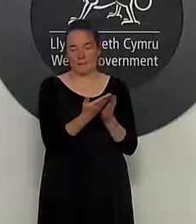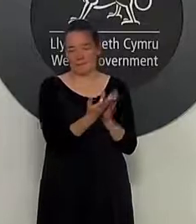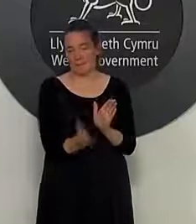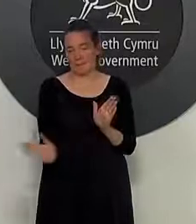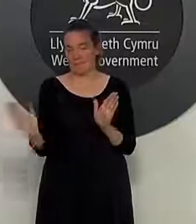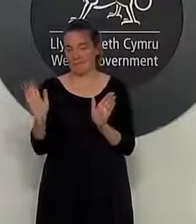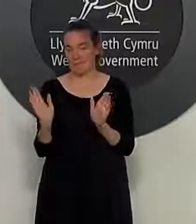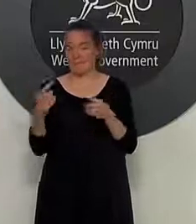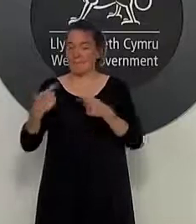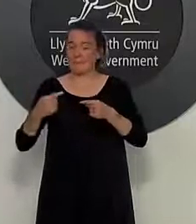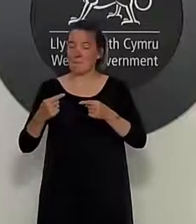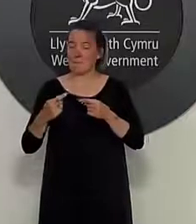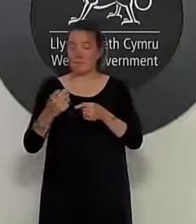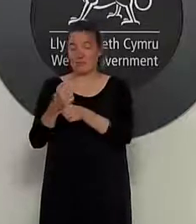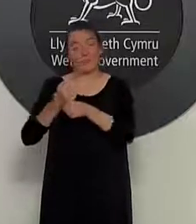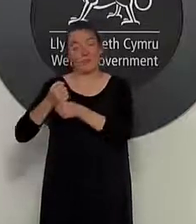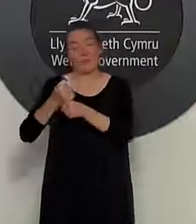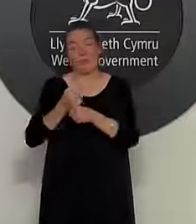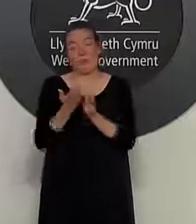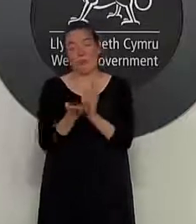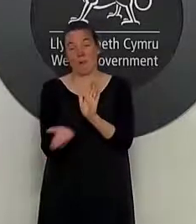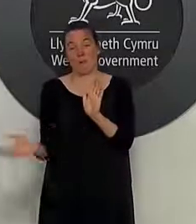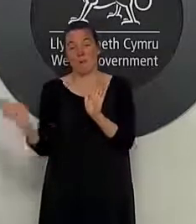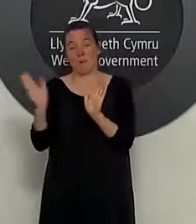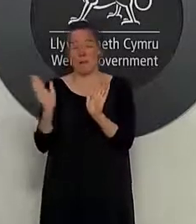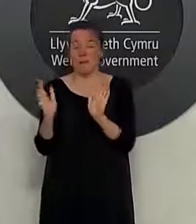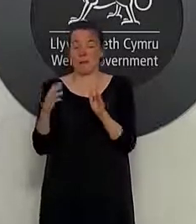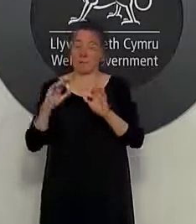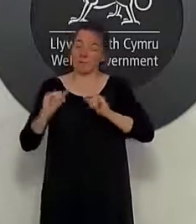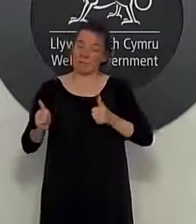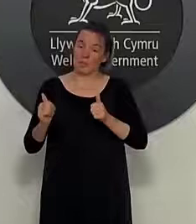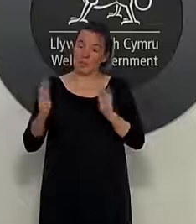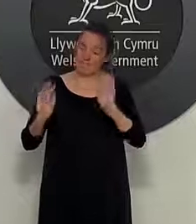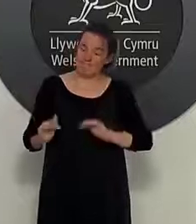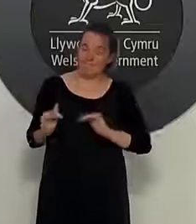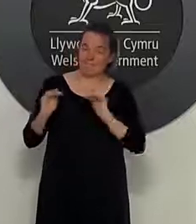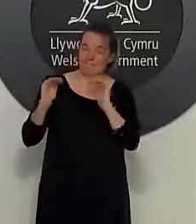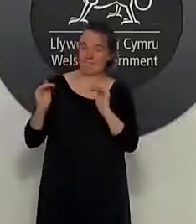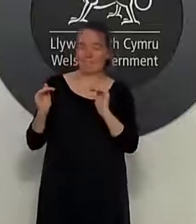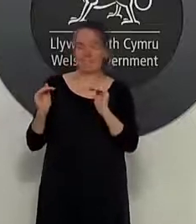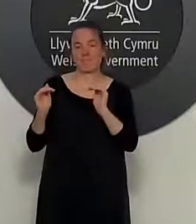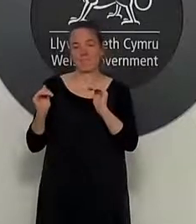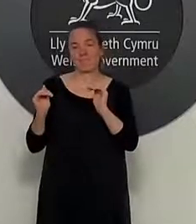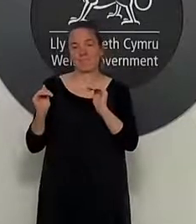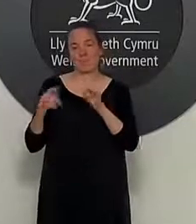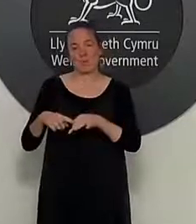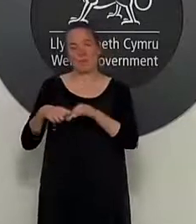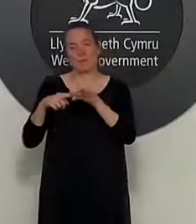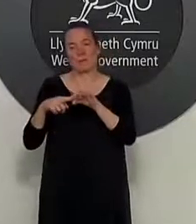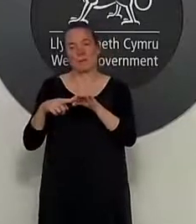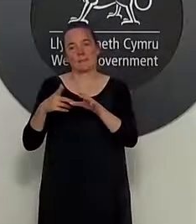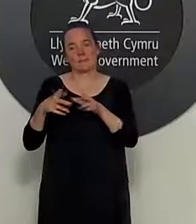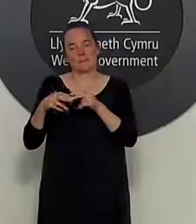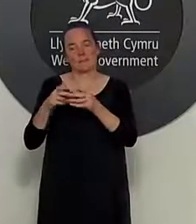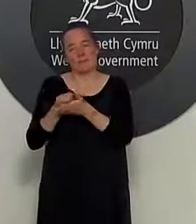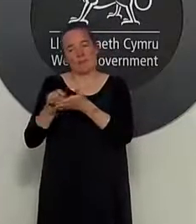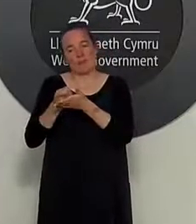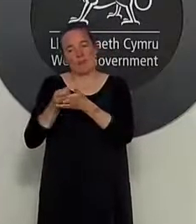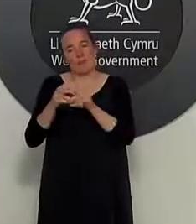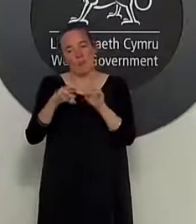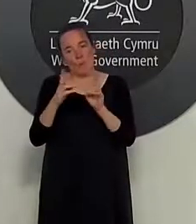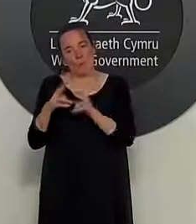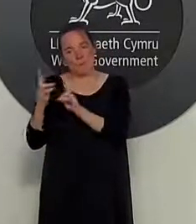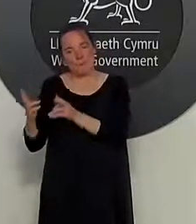availability of good standard properties for rent that people then use as their